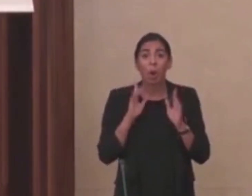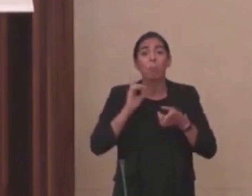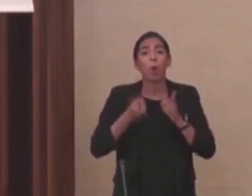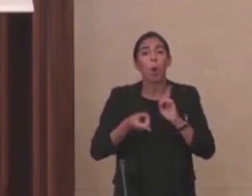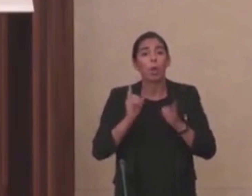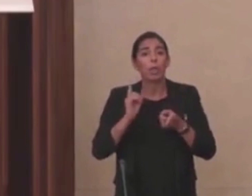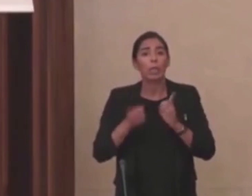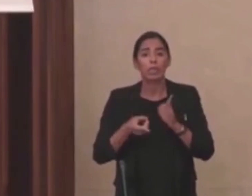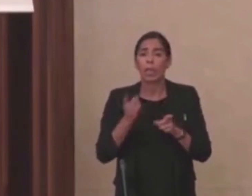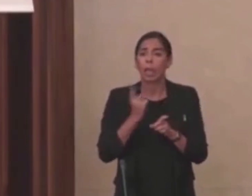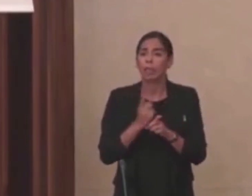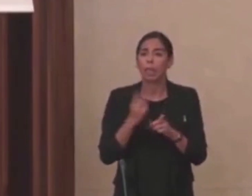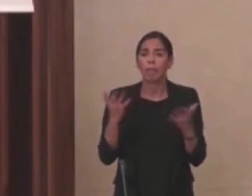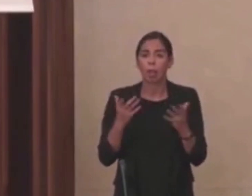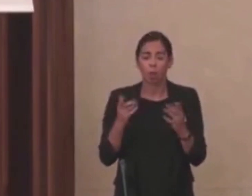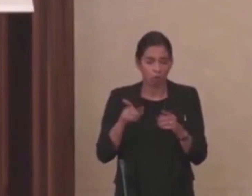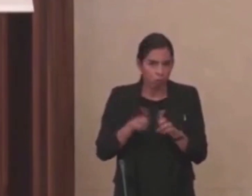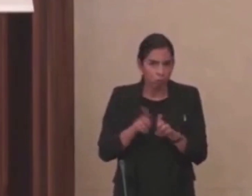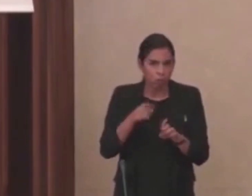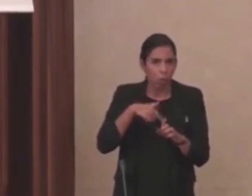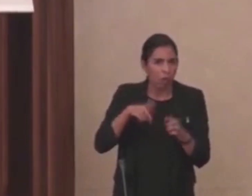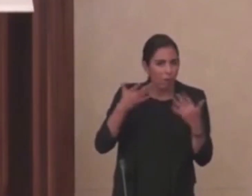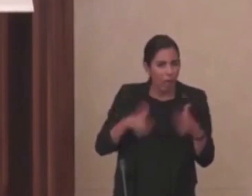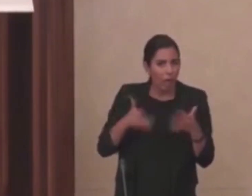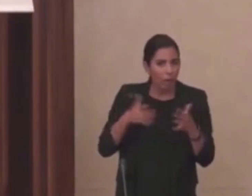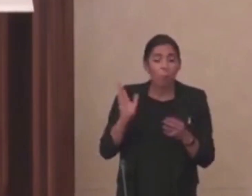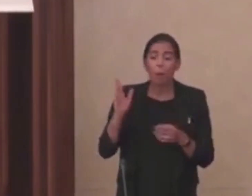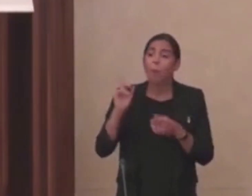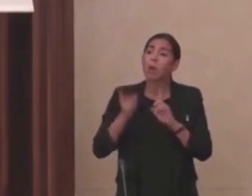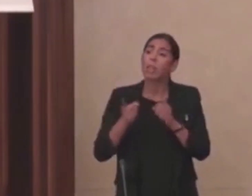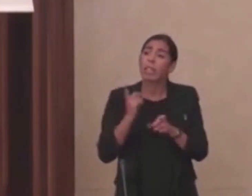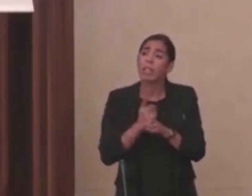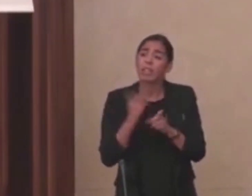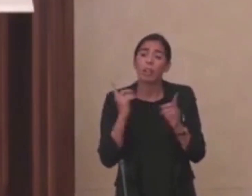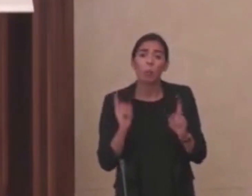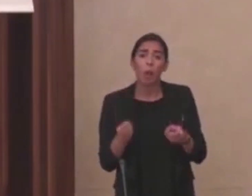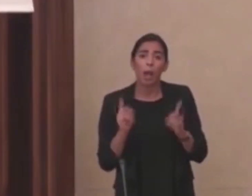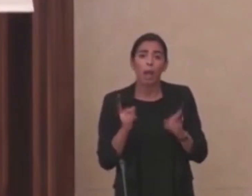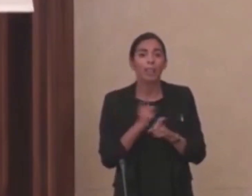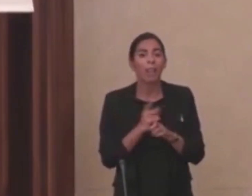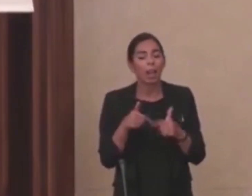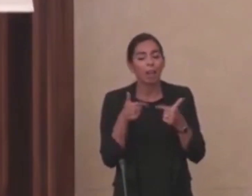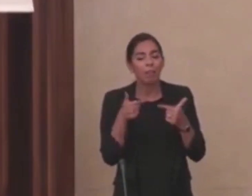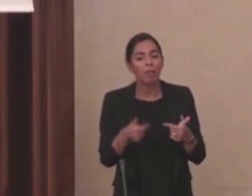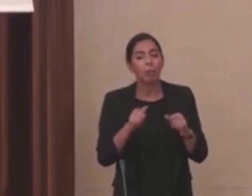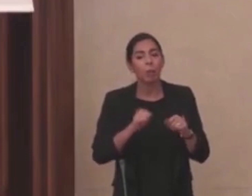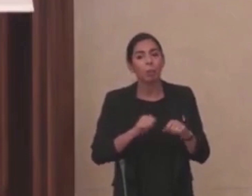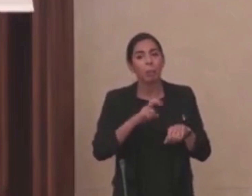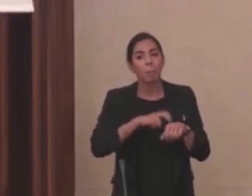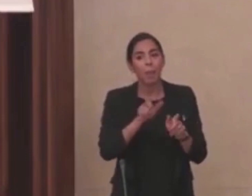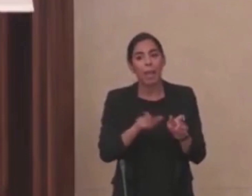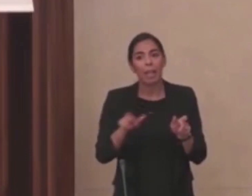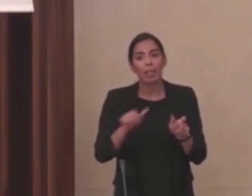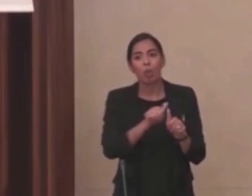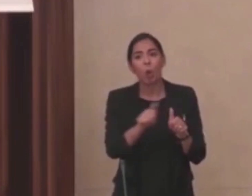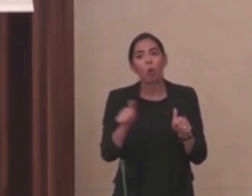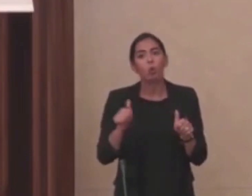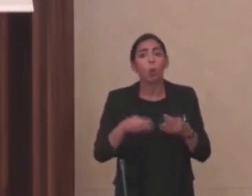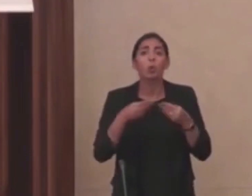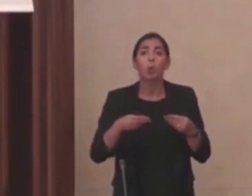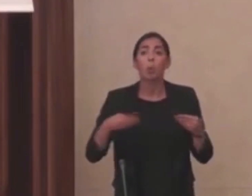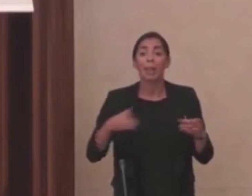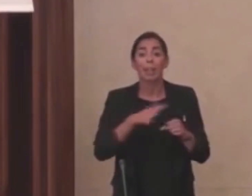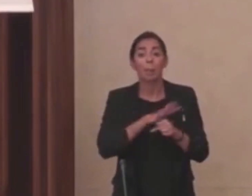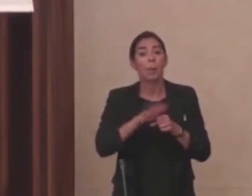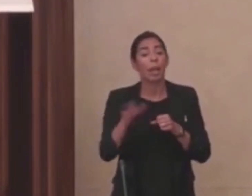but as far as I'm concerned, as a political decision maker, was to grant to our doctors